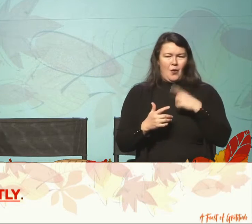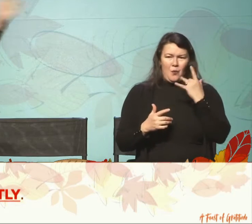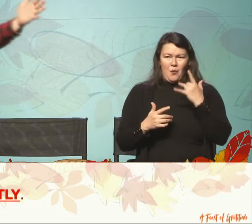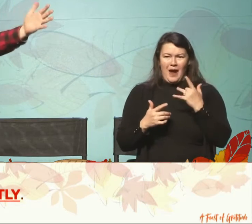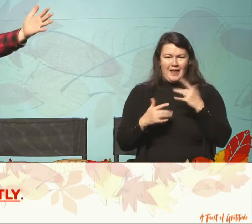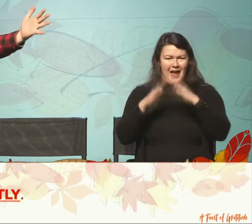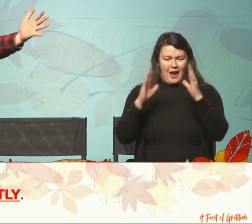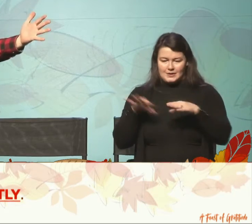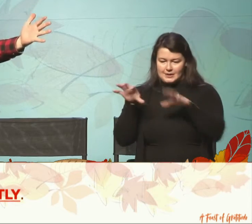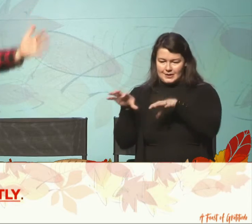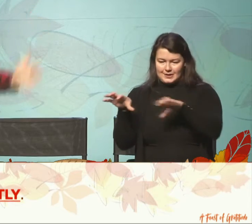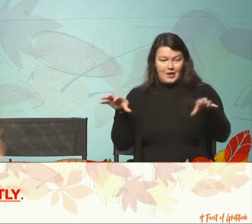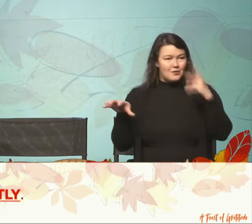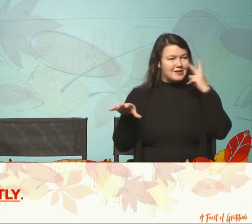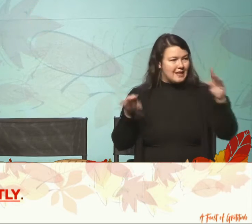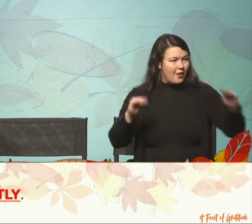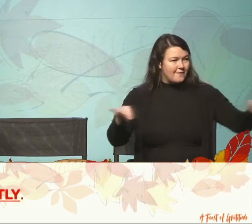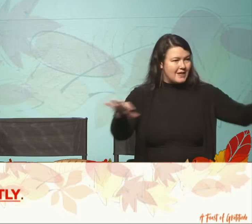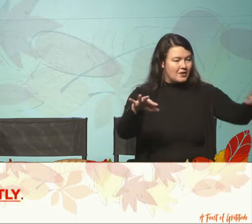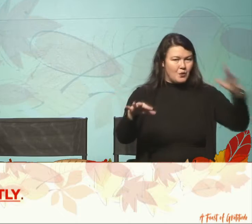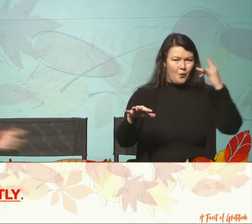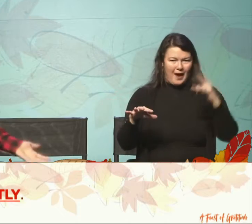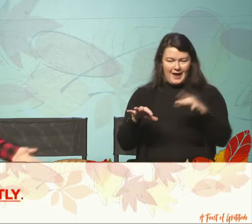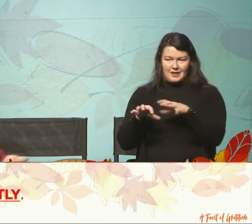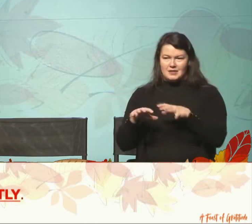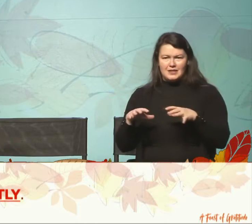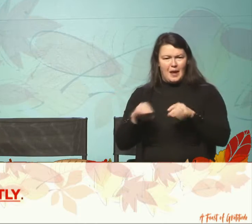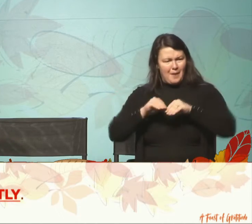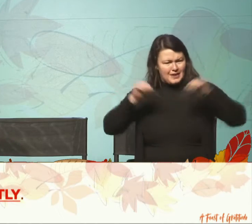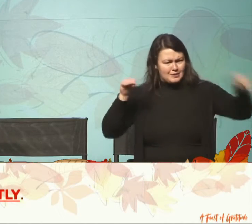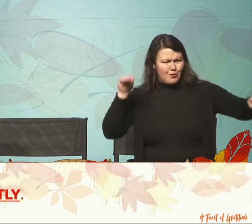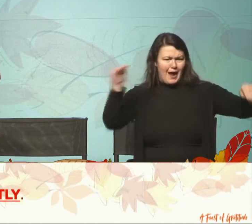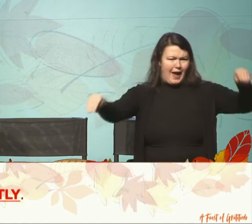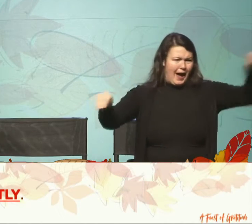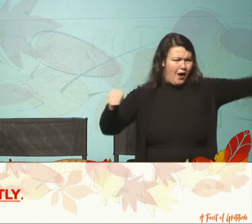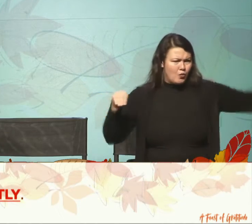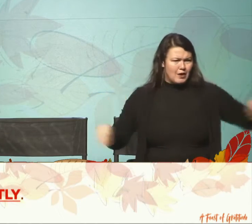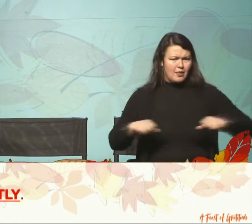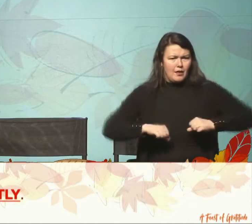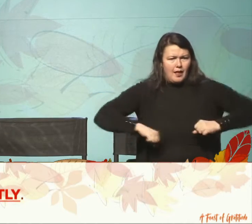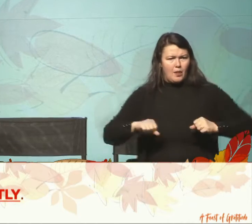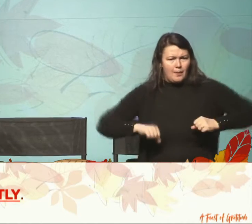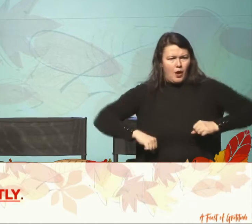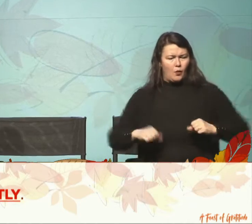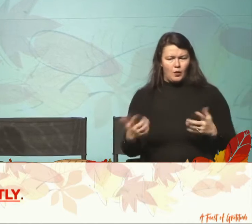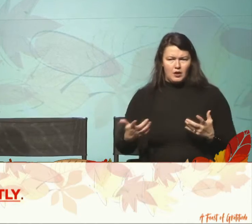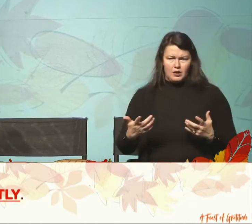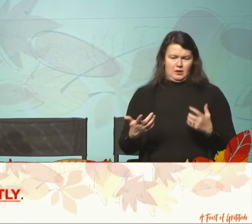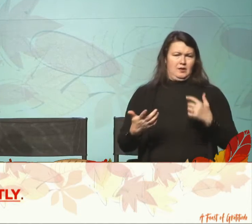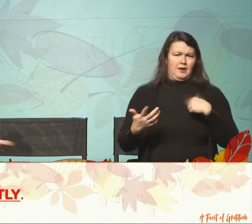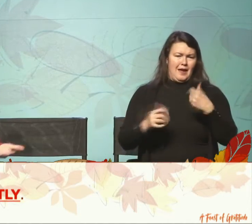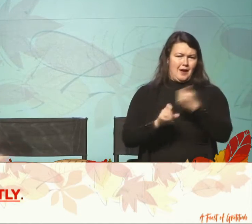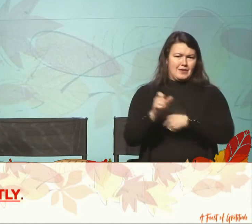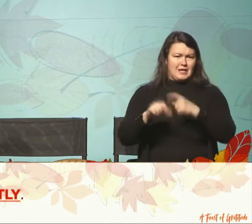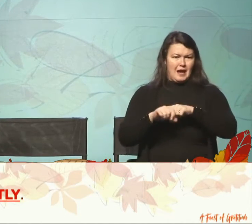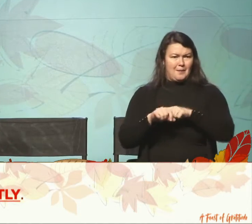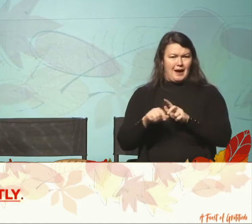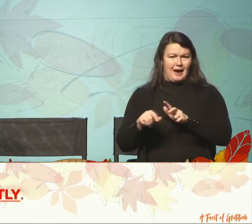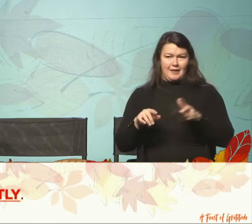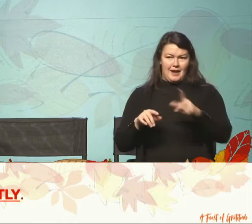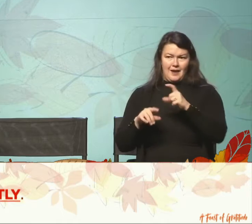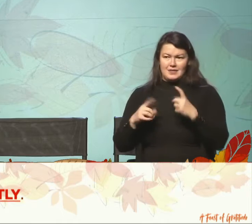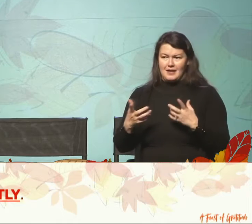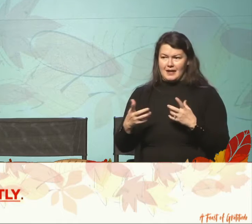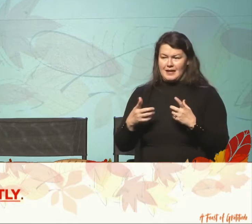see all the fields everywhere? Just spread out some. Give a little elbow room. Every time I cook out, I got to offer some to my neighbor.